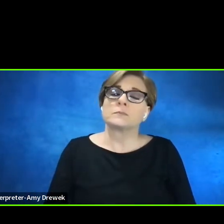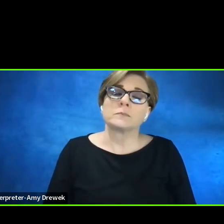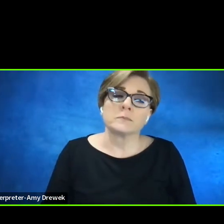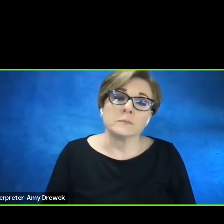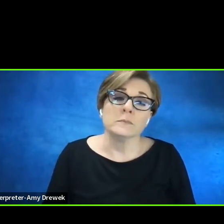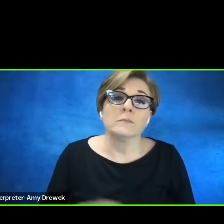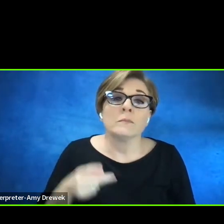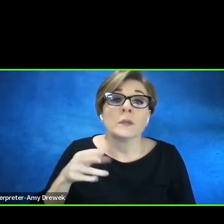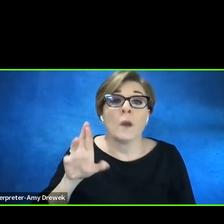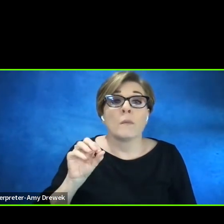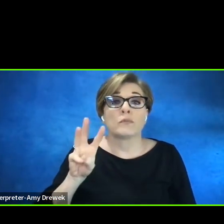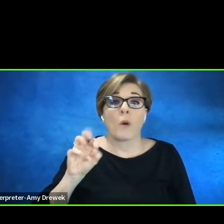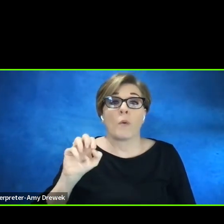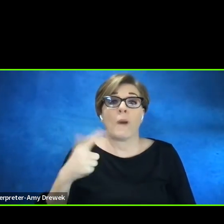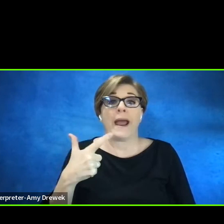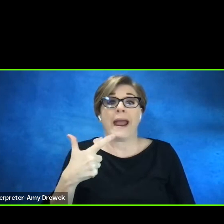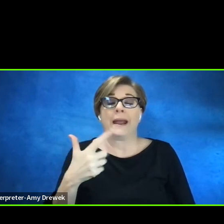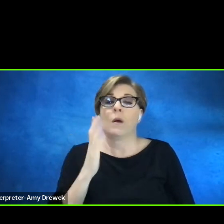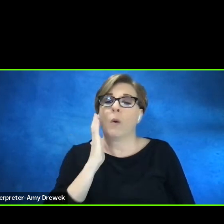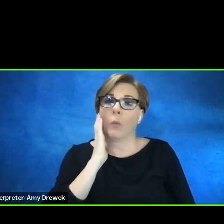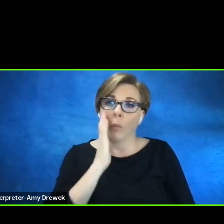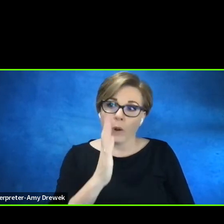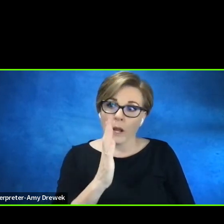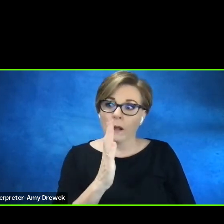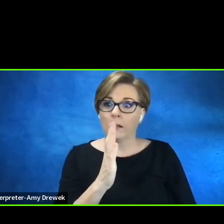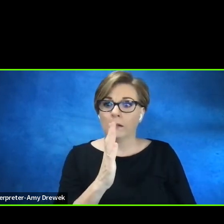PROAG will be legally